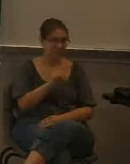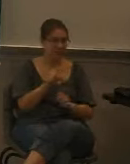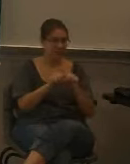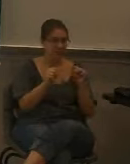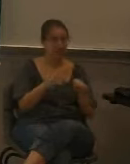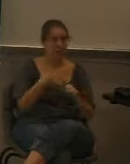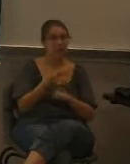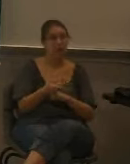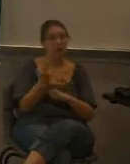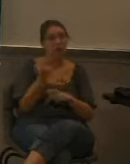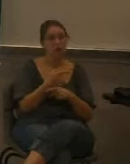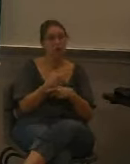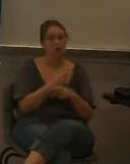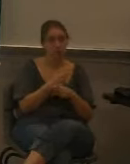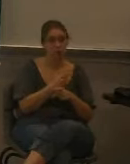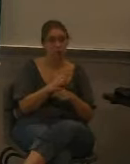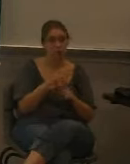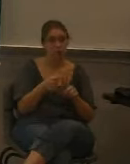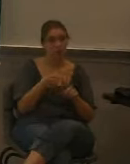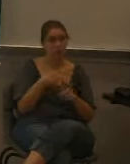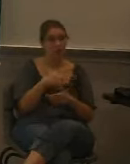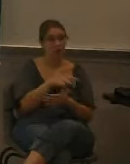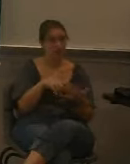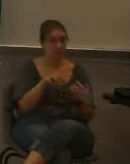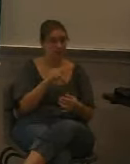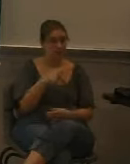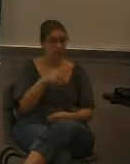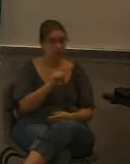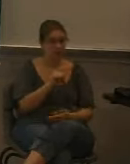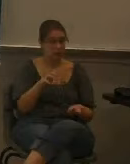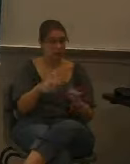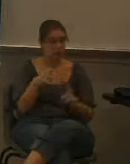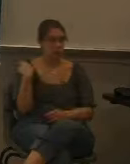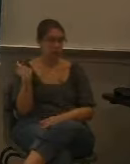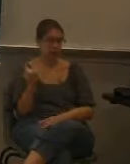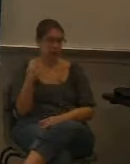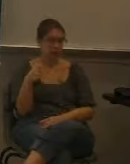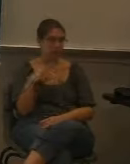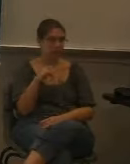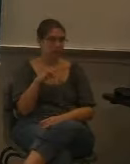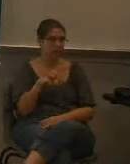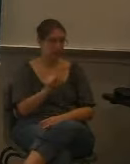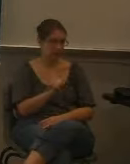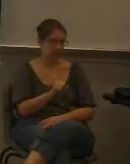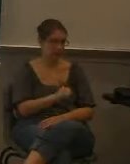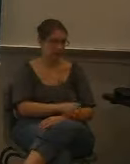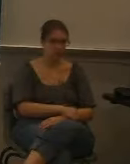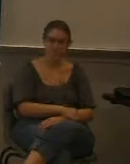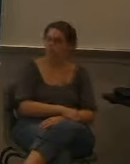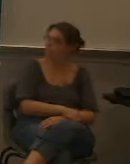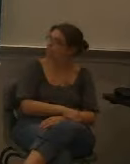system had higher production when there was mixed species as opposed to single species.